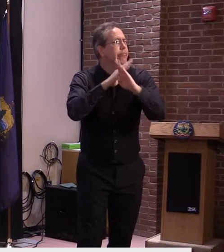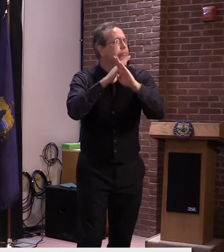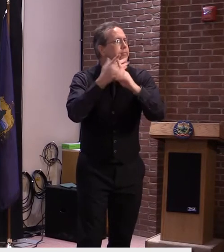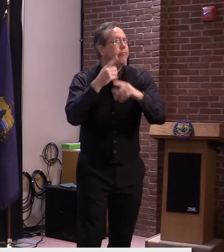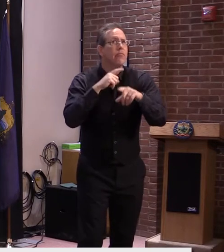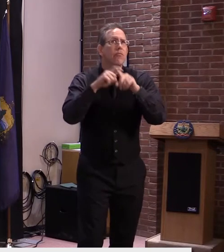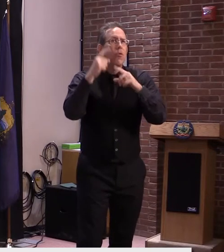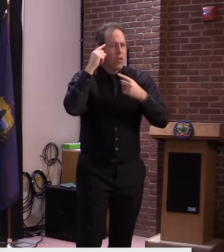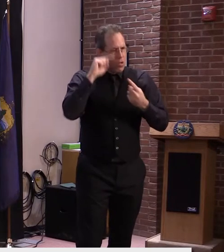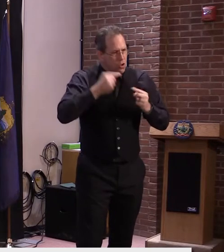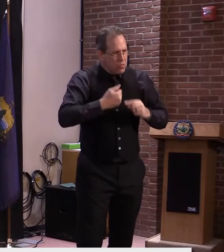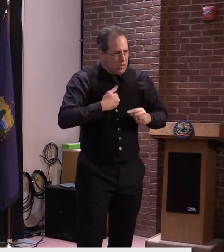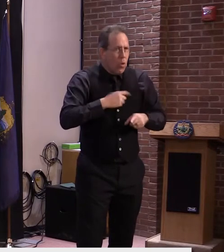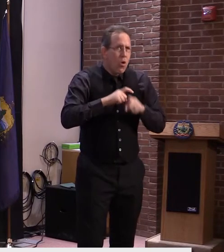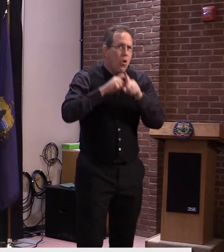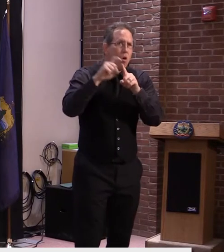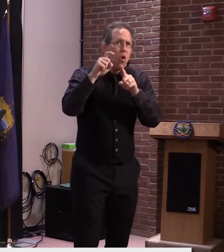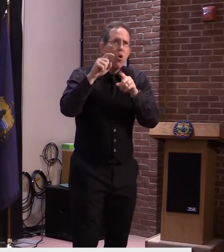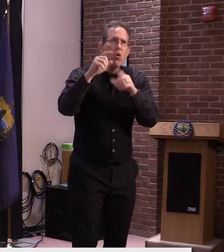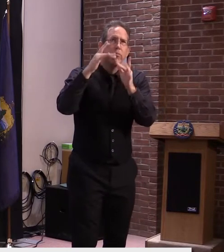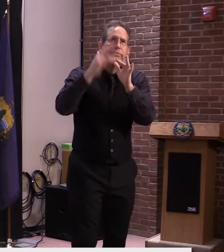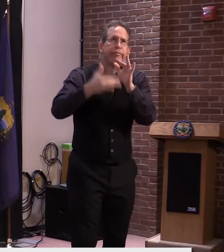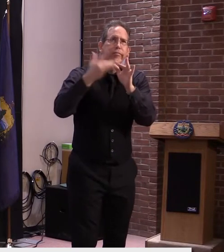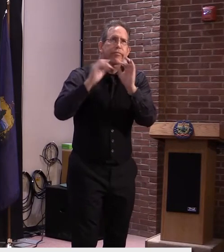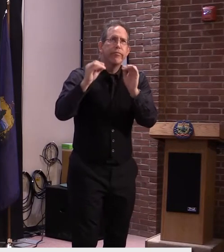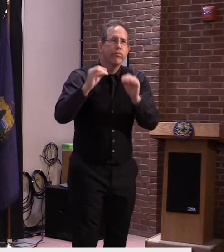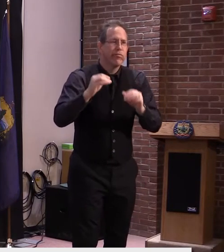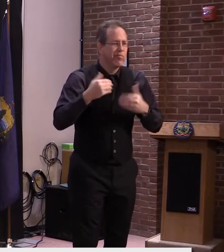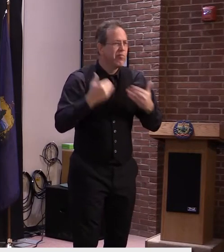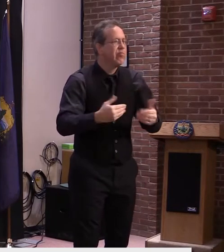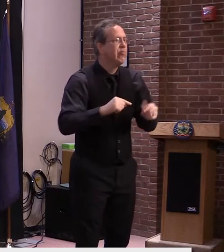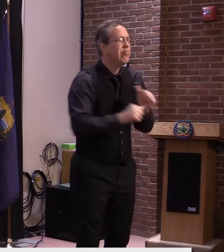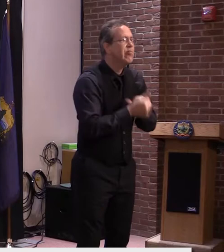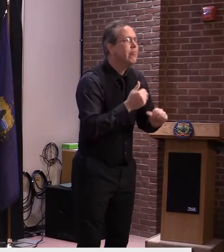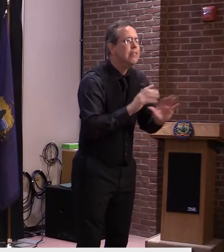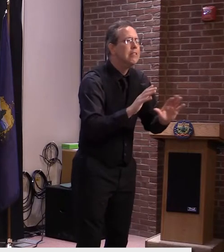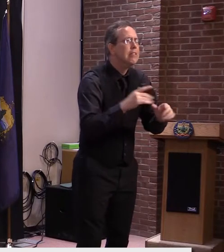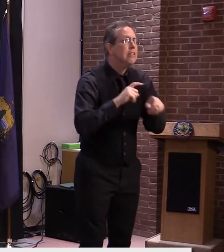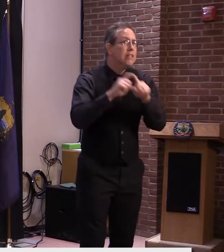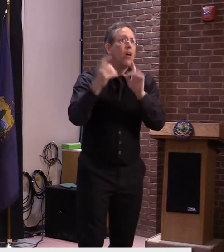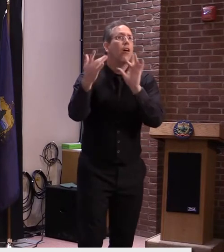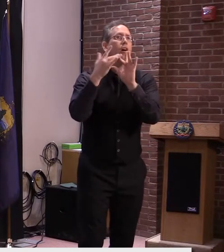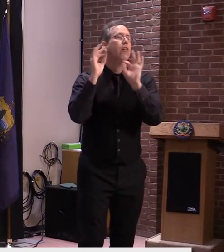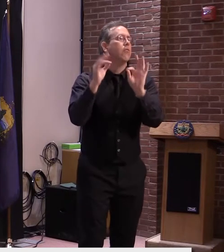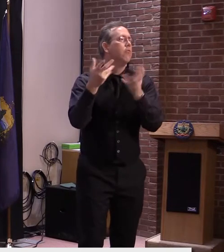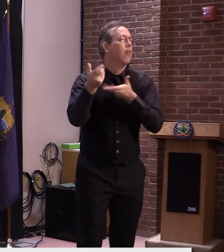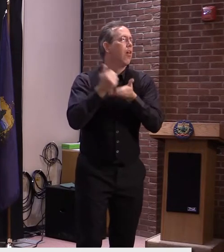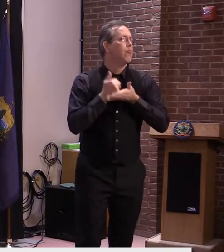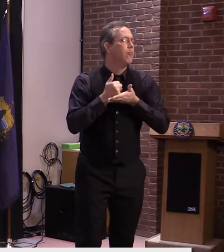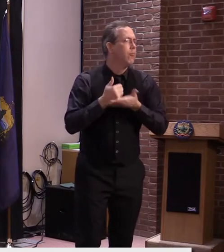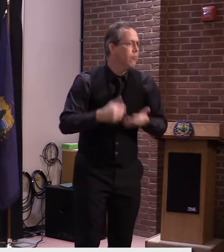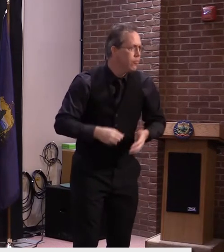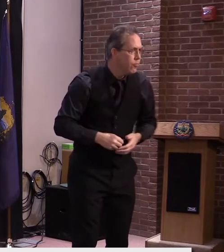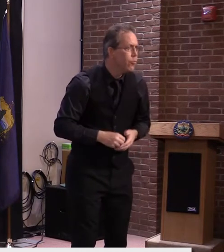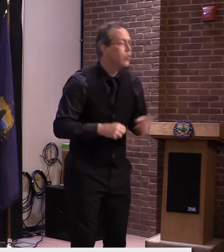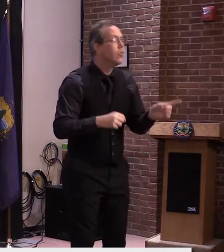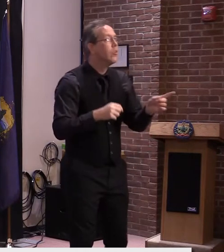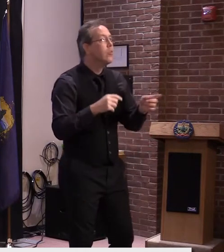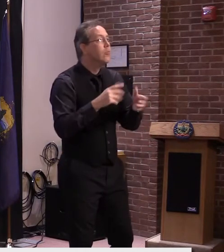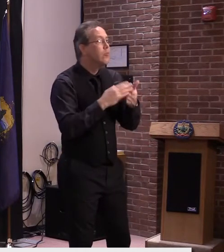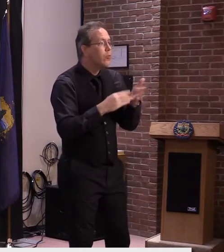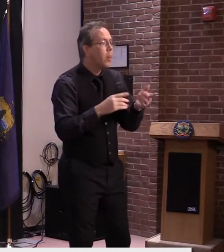visually impaired, cell phones help them to navigate their communities, assist with object recognition,